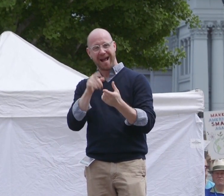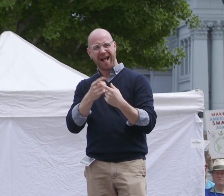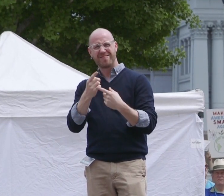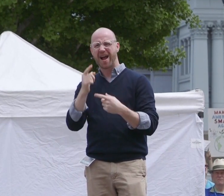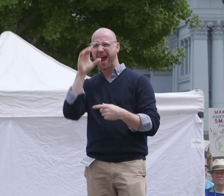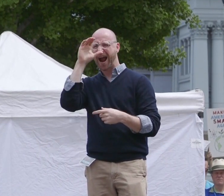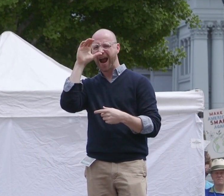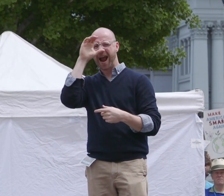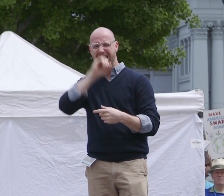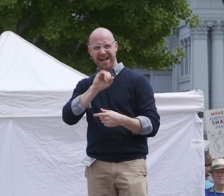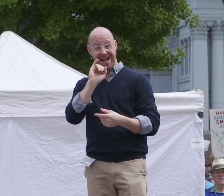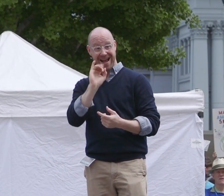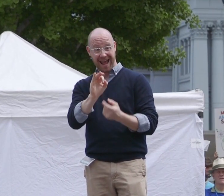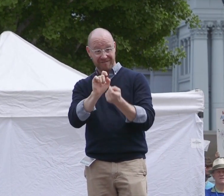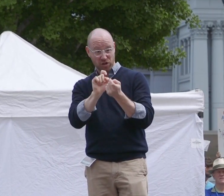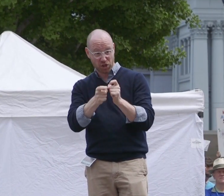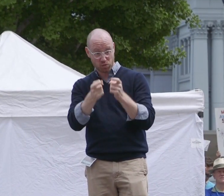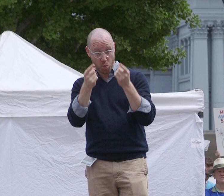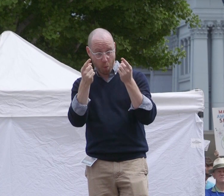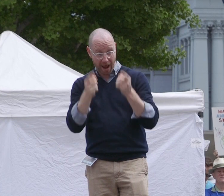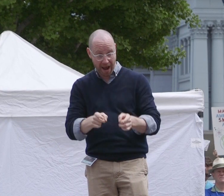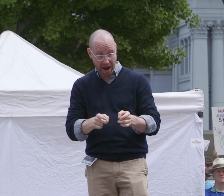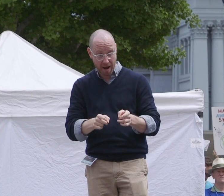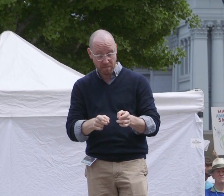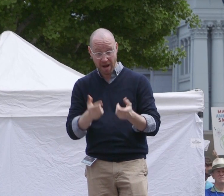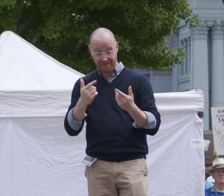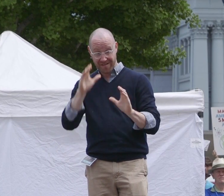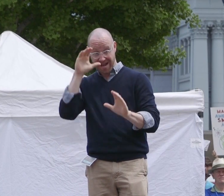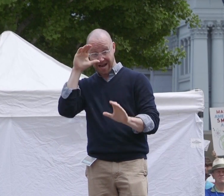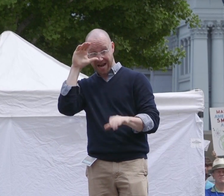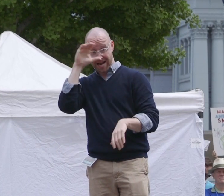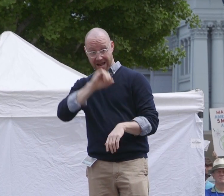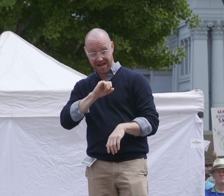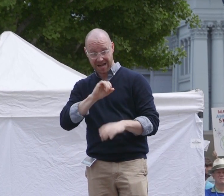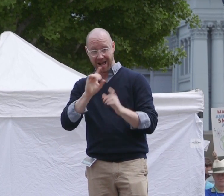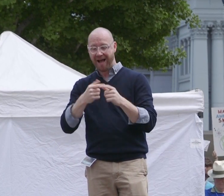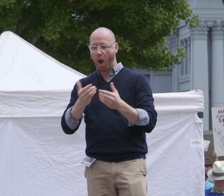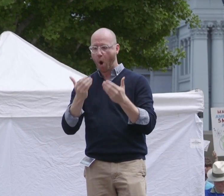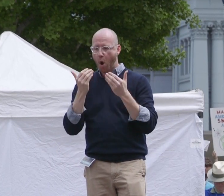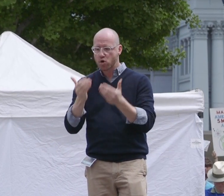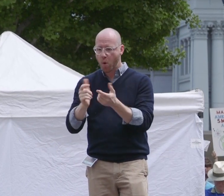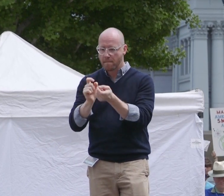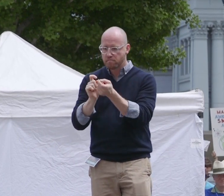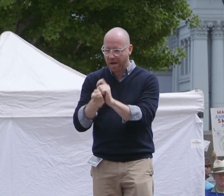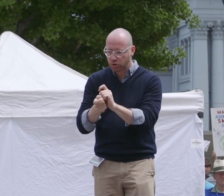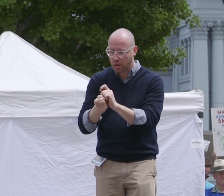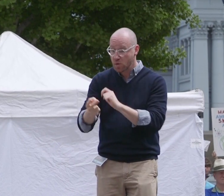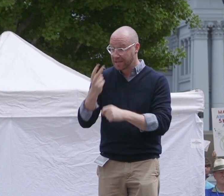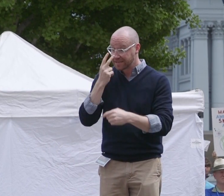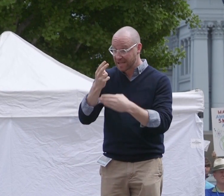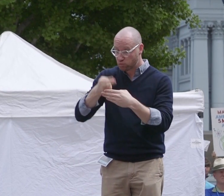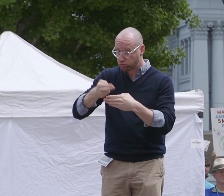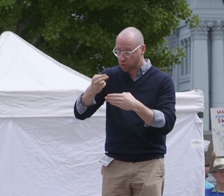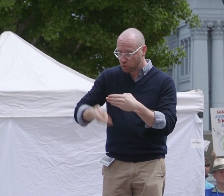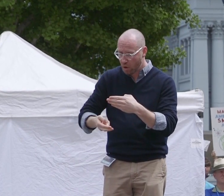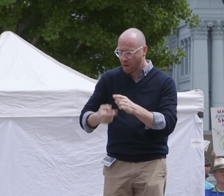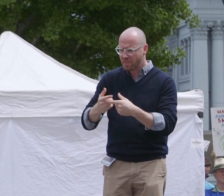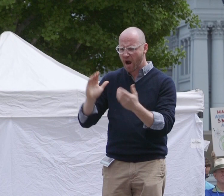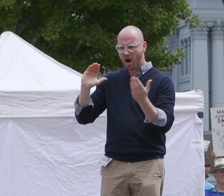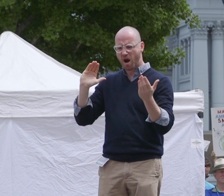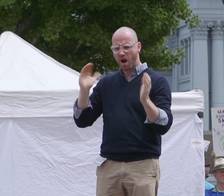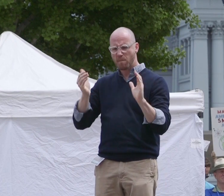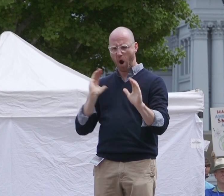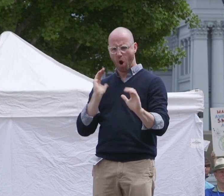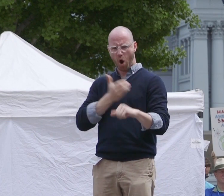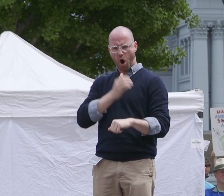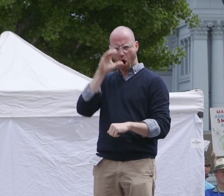how actually happens when that change is made, rinse, repeat. Why are we marching today for